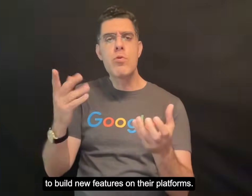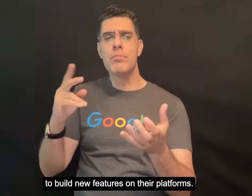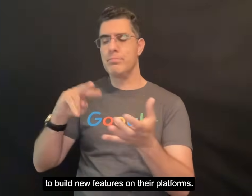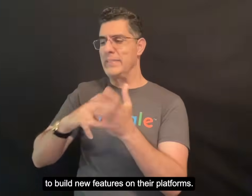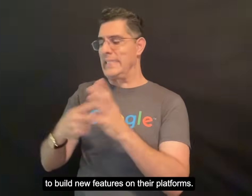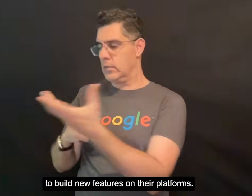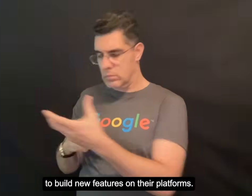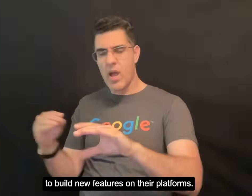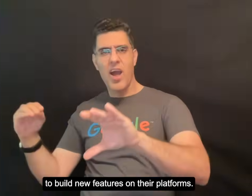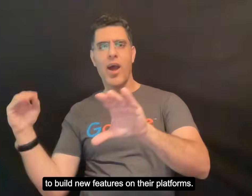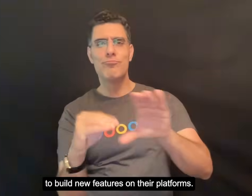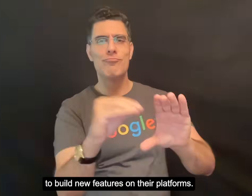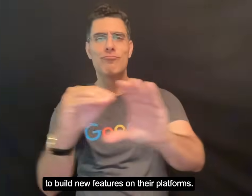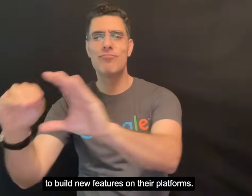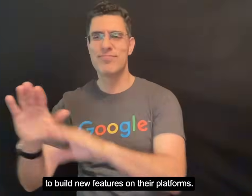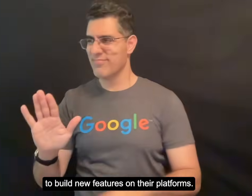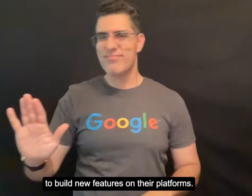to build new features on their platforms.